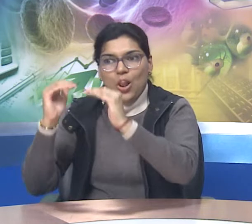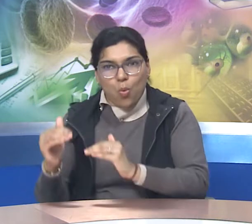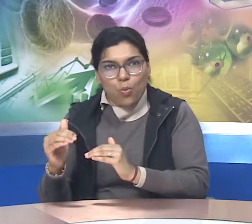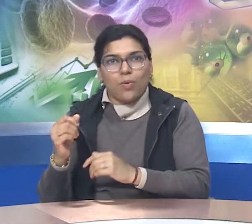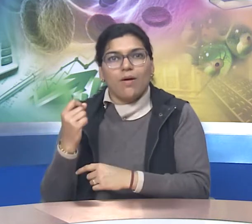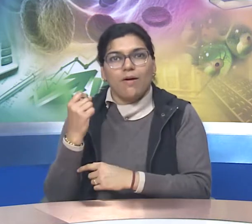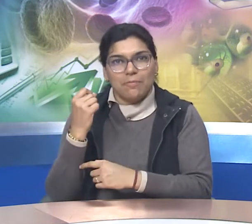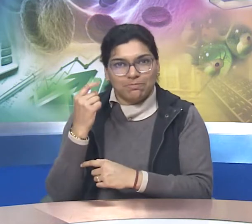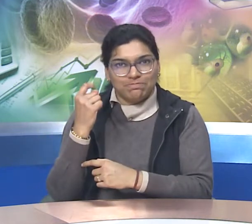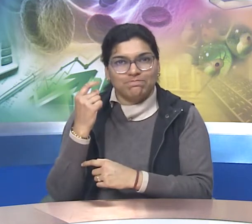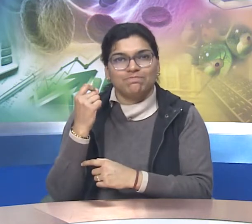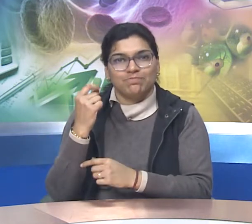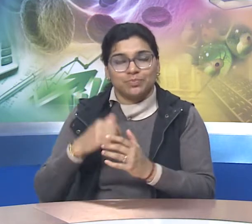And Shoeshine has opened